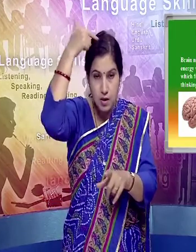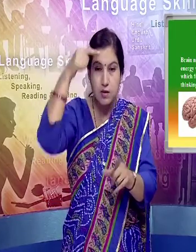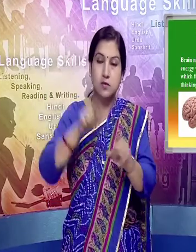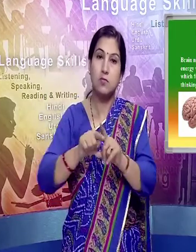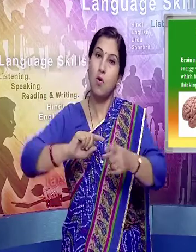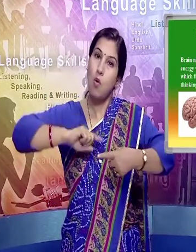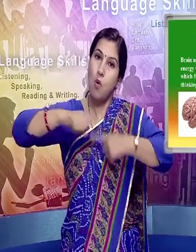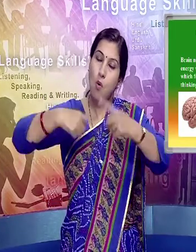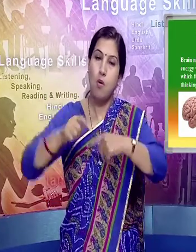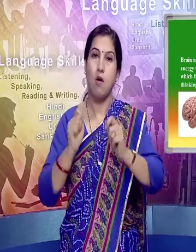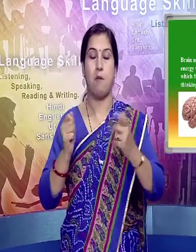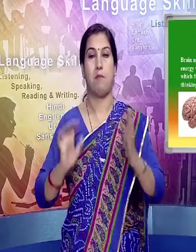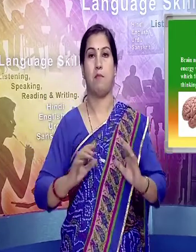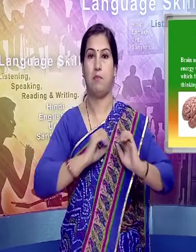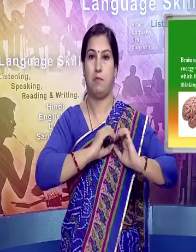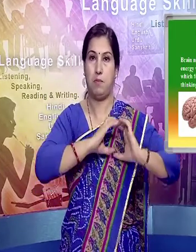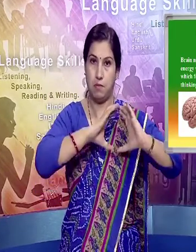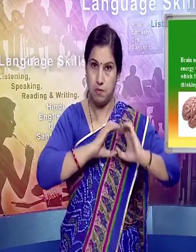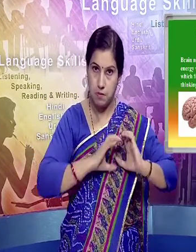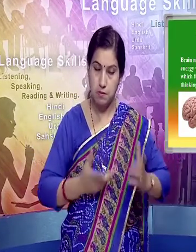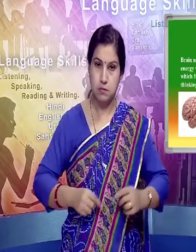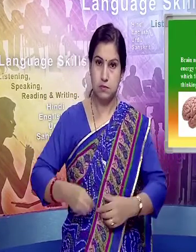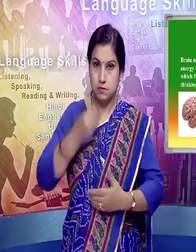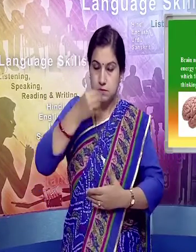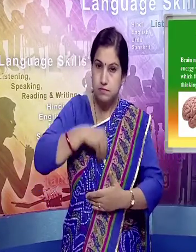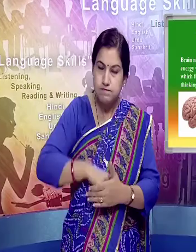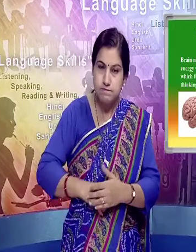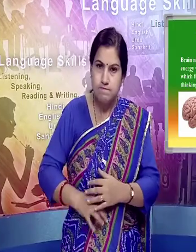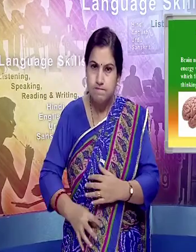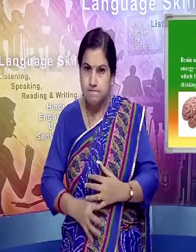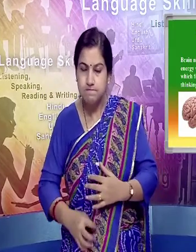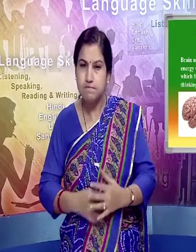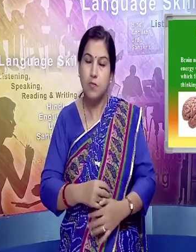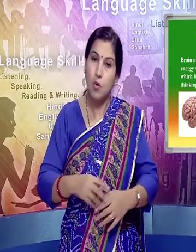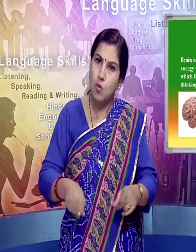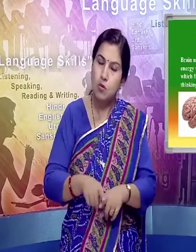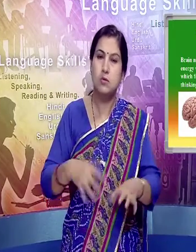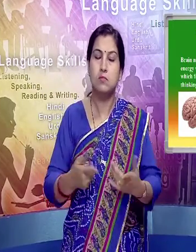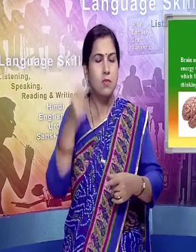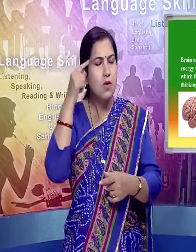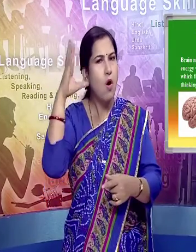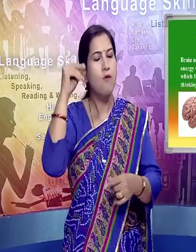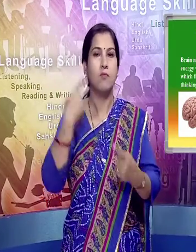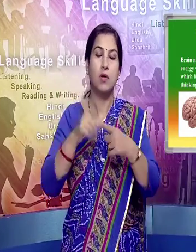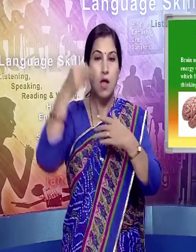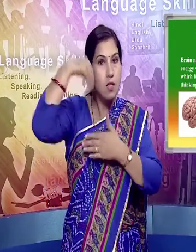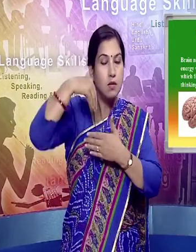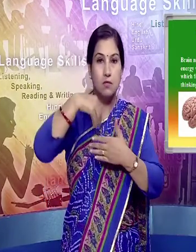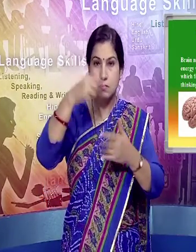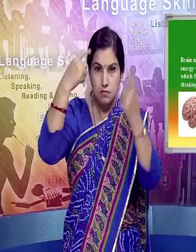heartbeat, digestion, which you may not realize also, but food regulates your